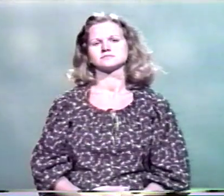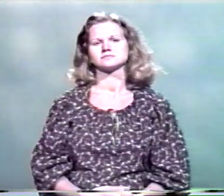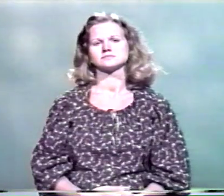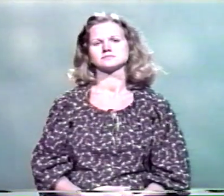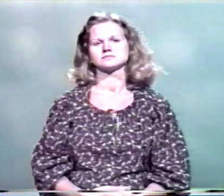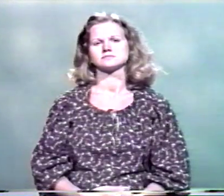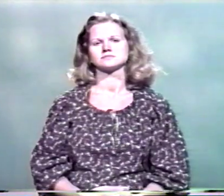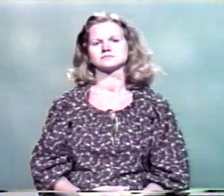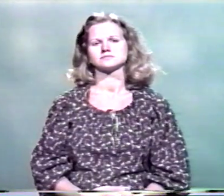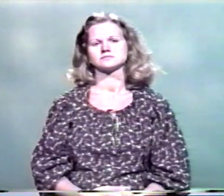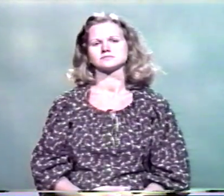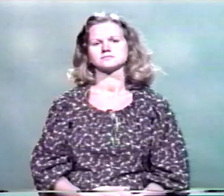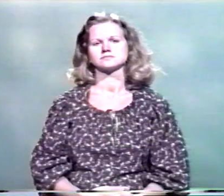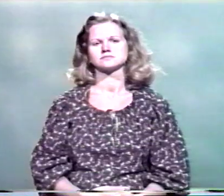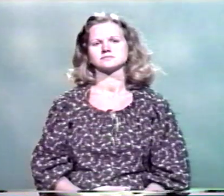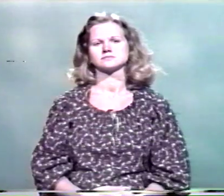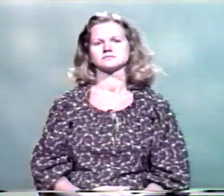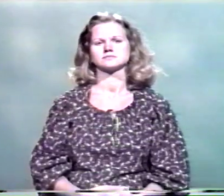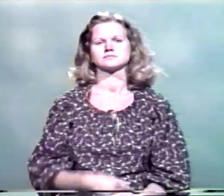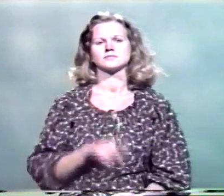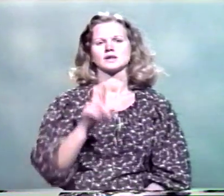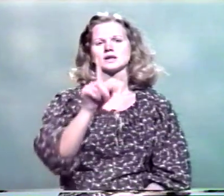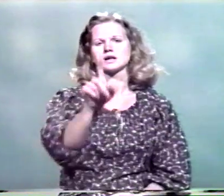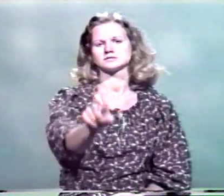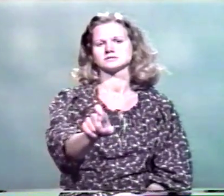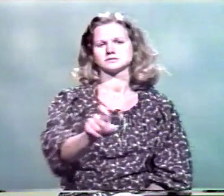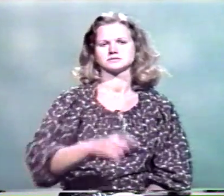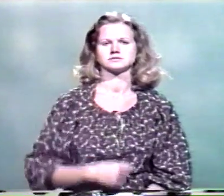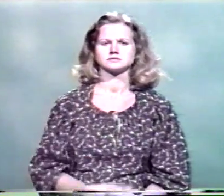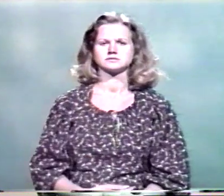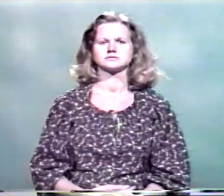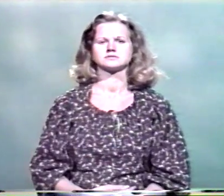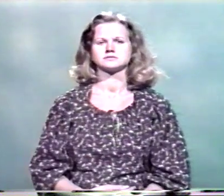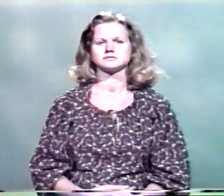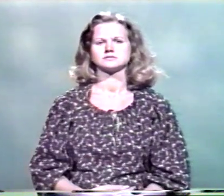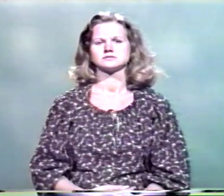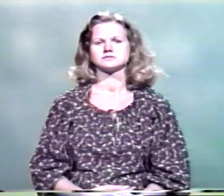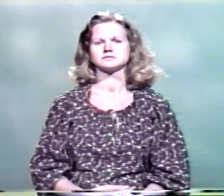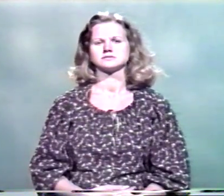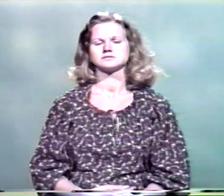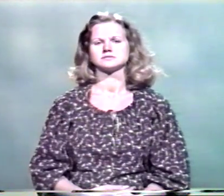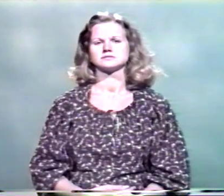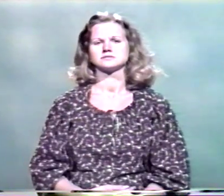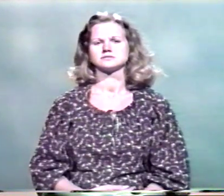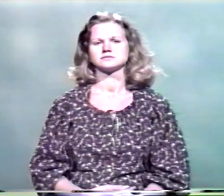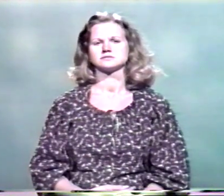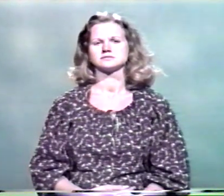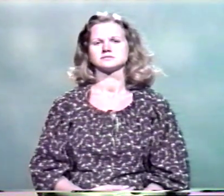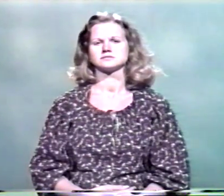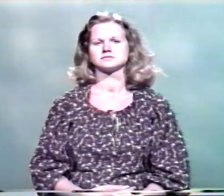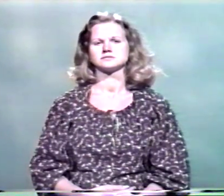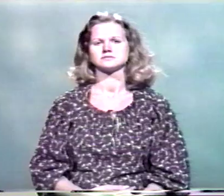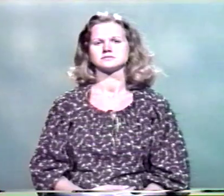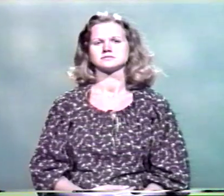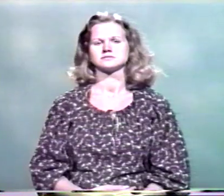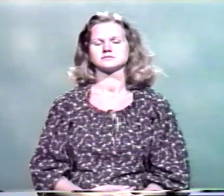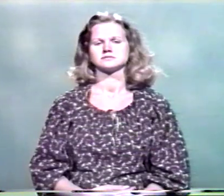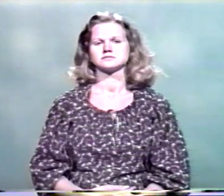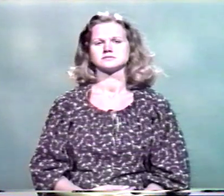This is the basic form of the sign ask. The sign can be repeated in different locations and means to ask